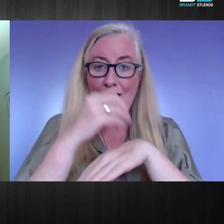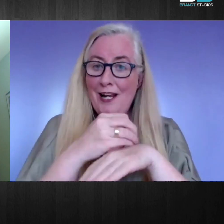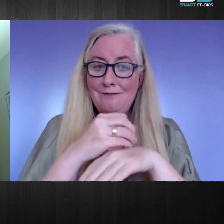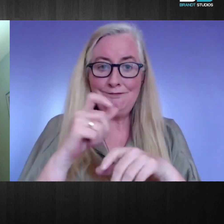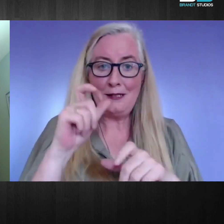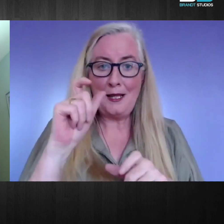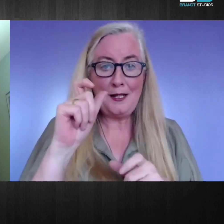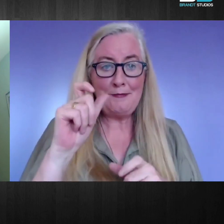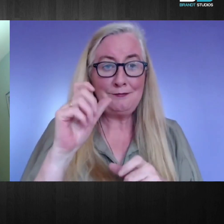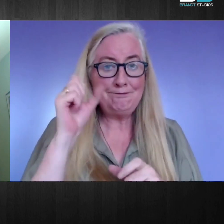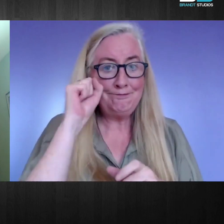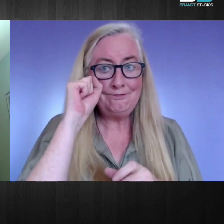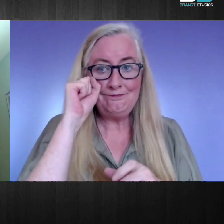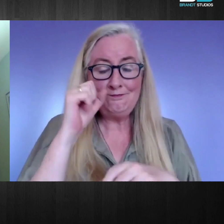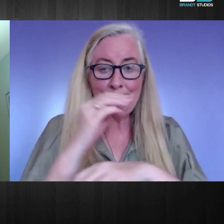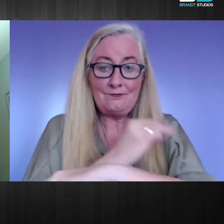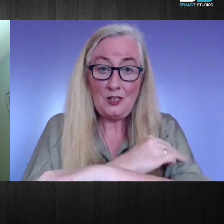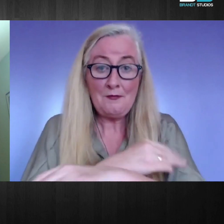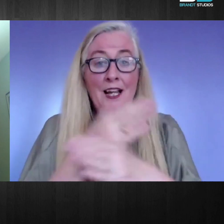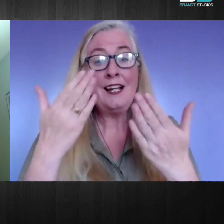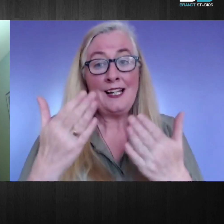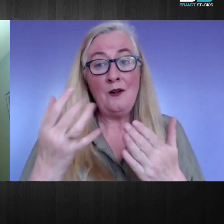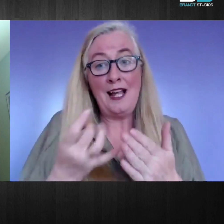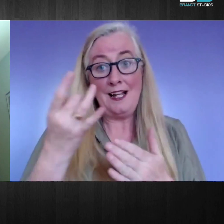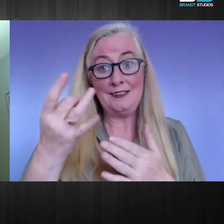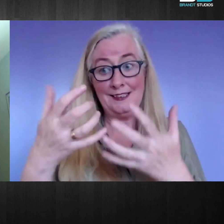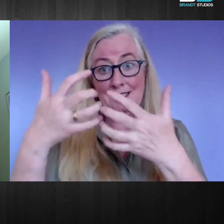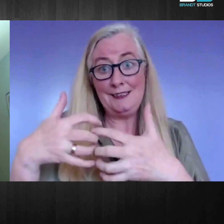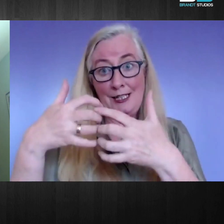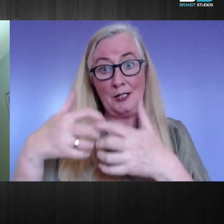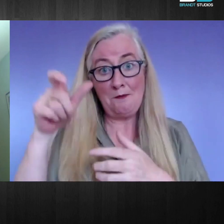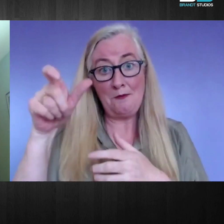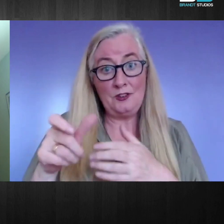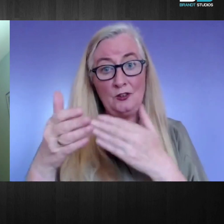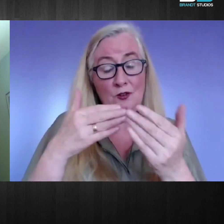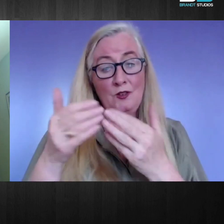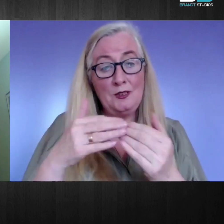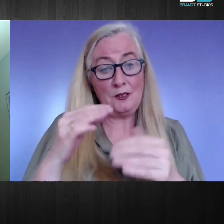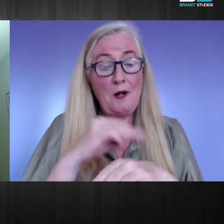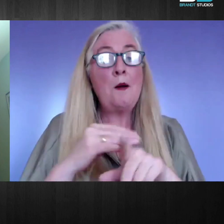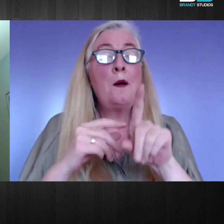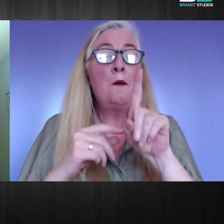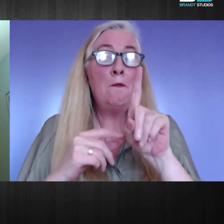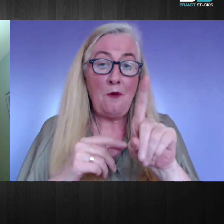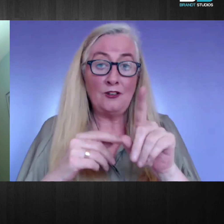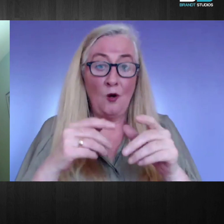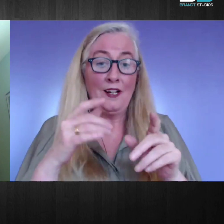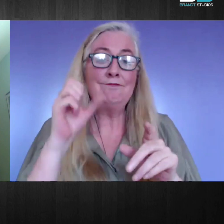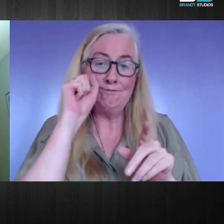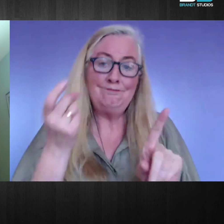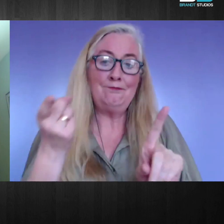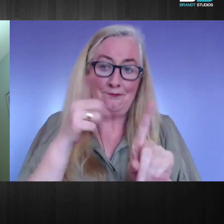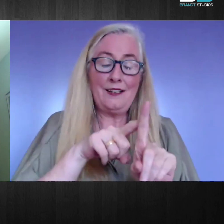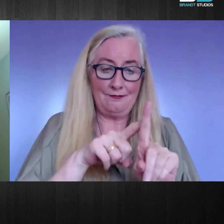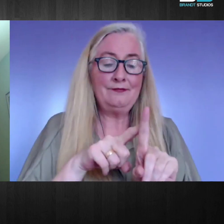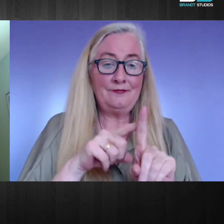with Sound Surfers, which Owen is going to talk about, and the rest of the guys in a few minutes. And there've been some really